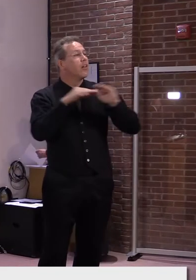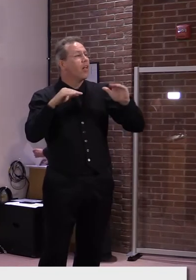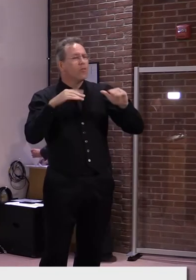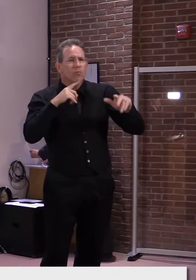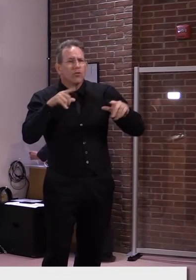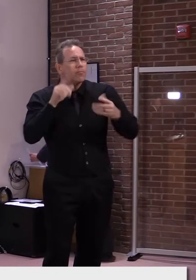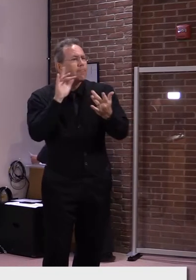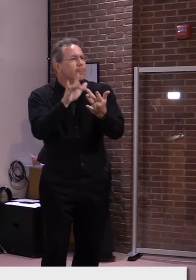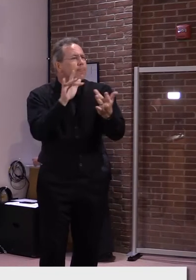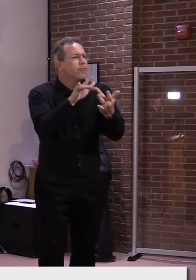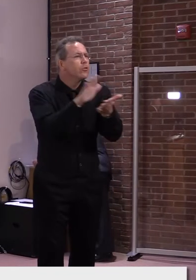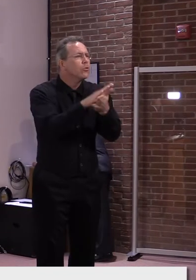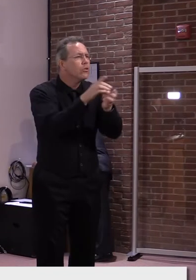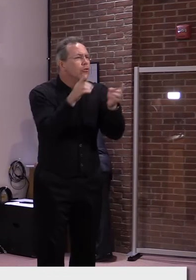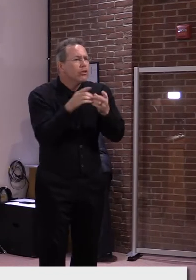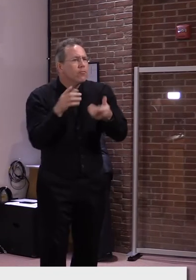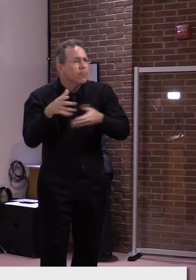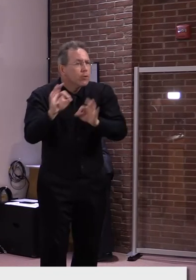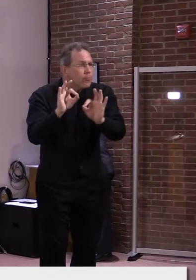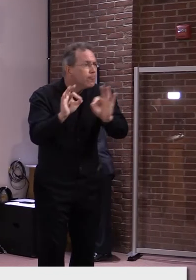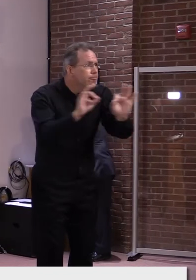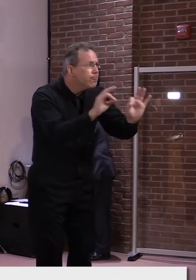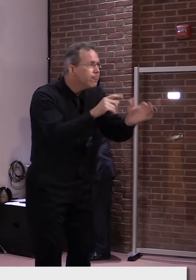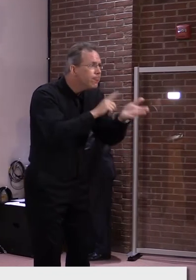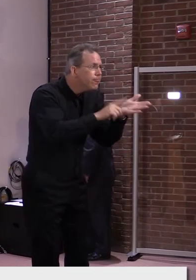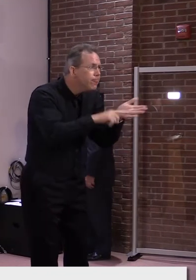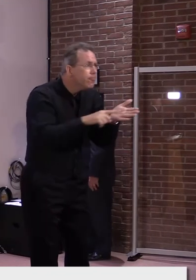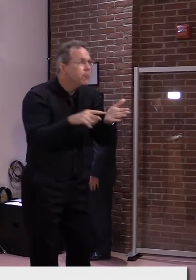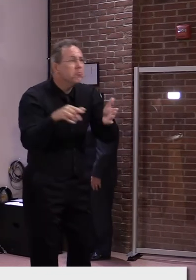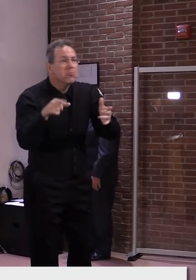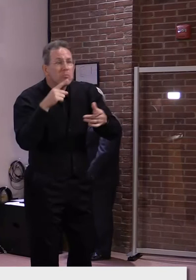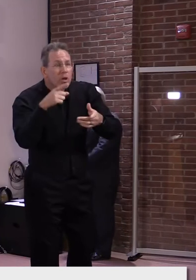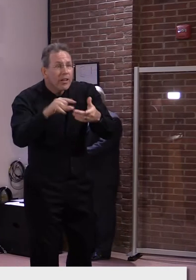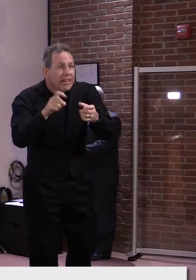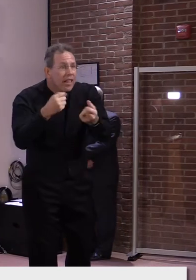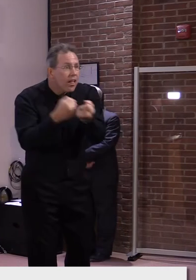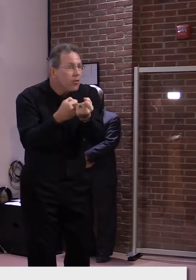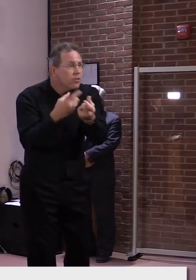regional conversations among groups of districts on an ongoing basis.